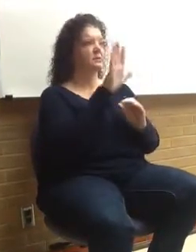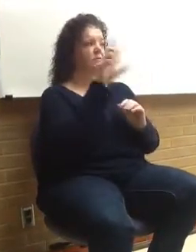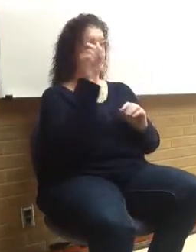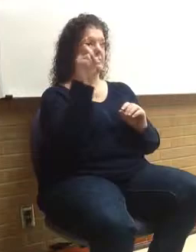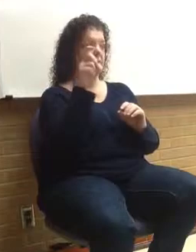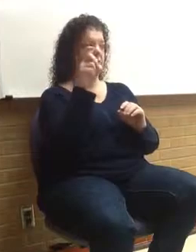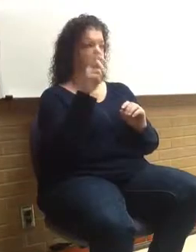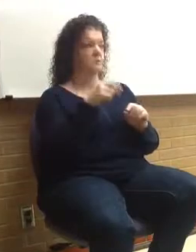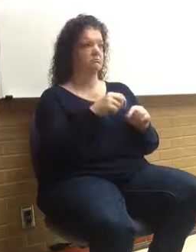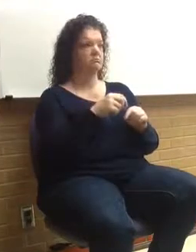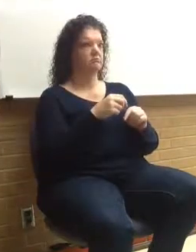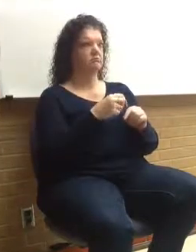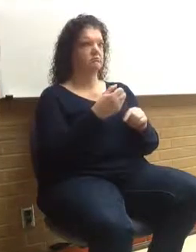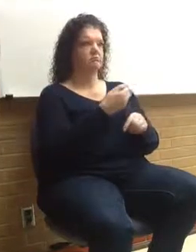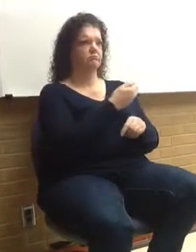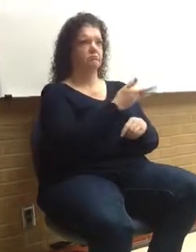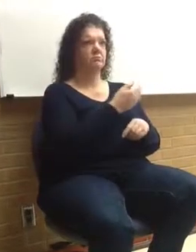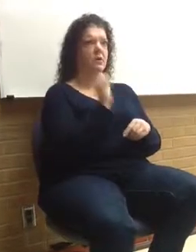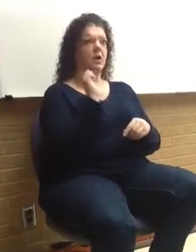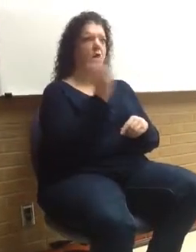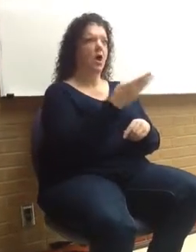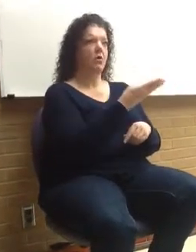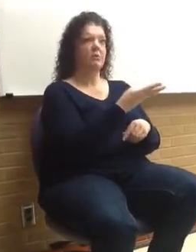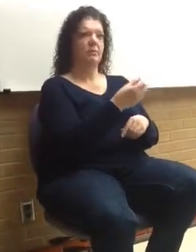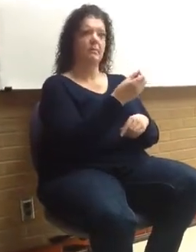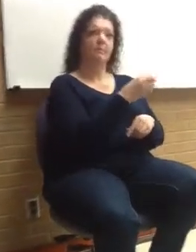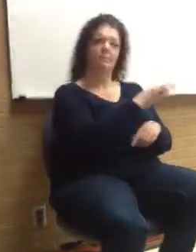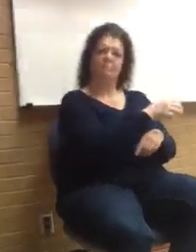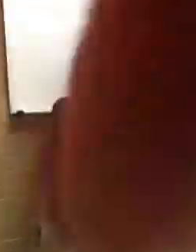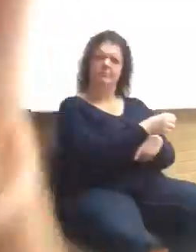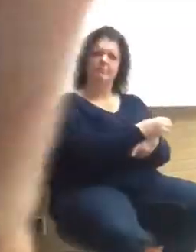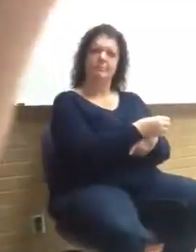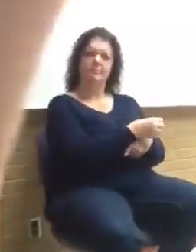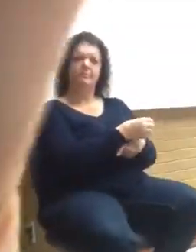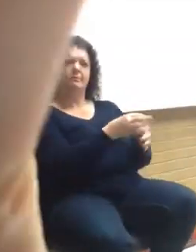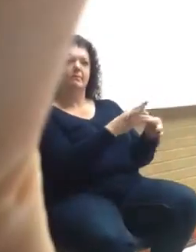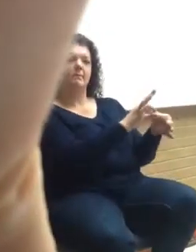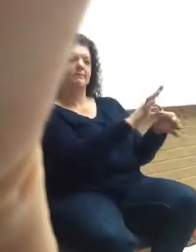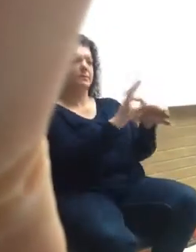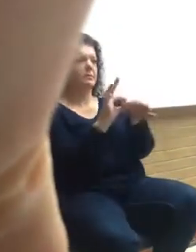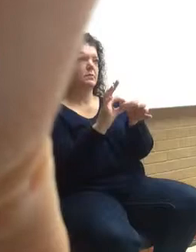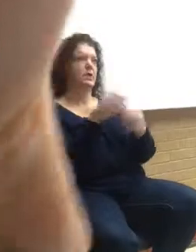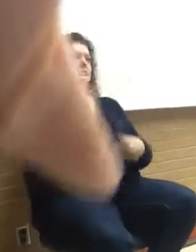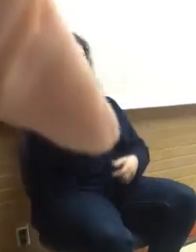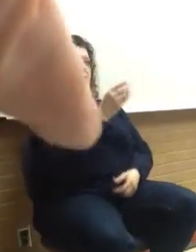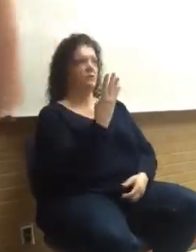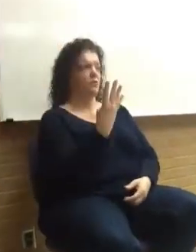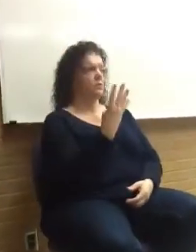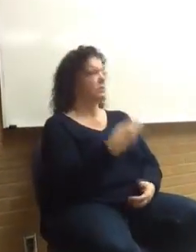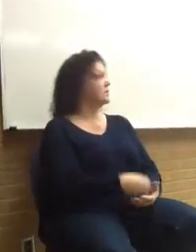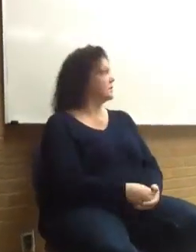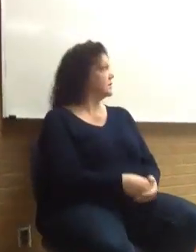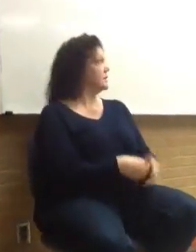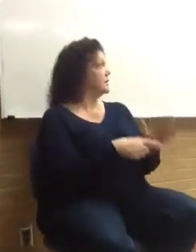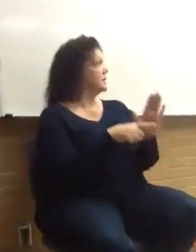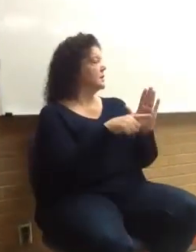So, we do the first one. Alan, -5x goes into -25x